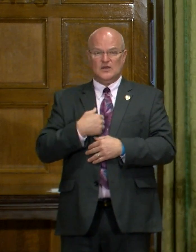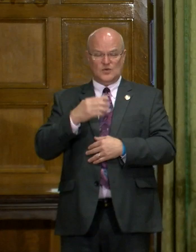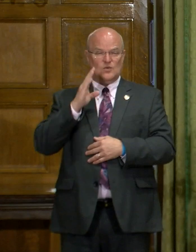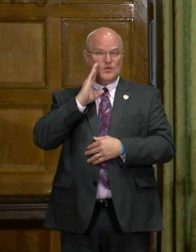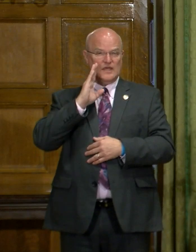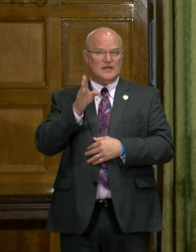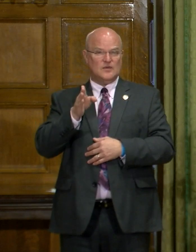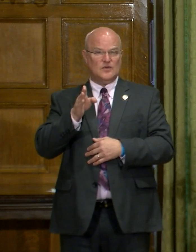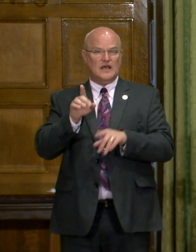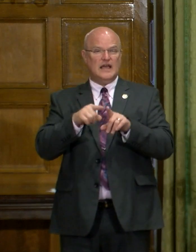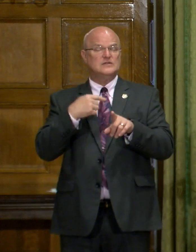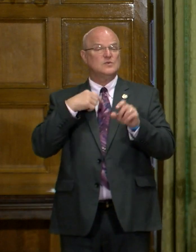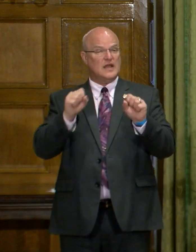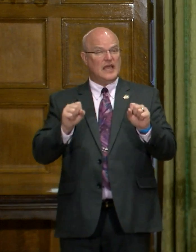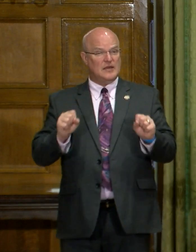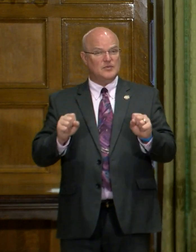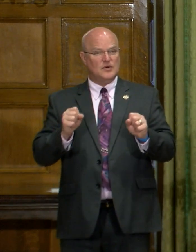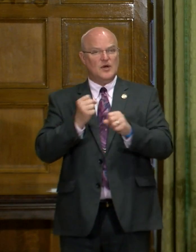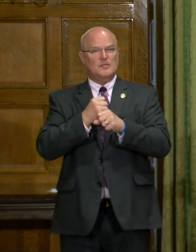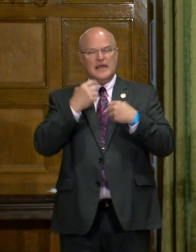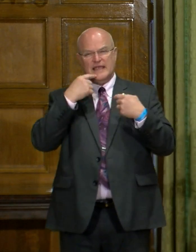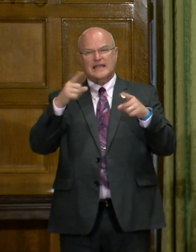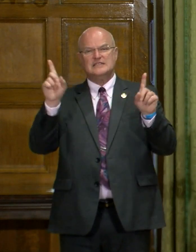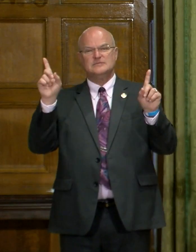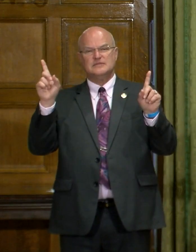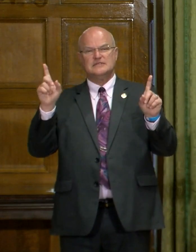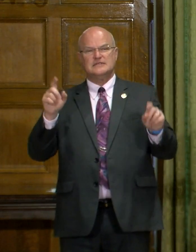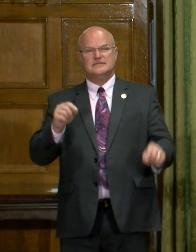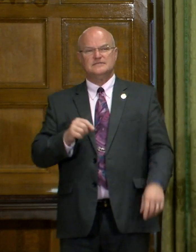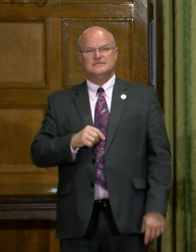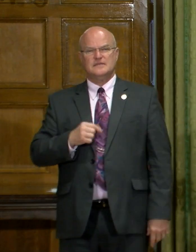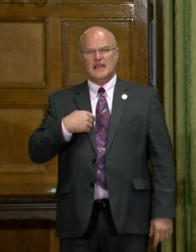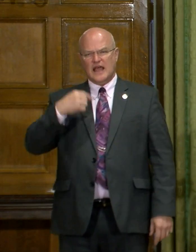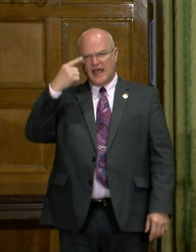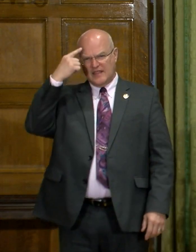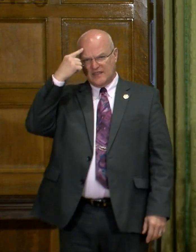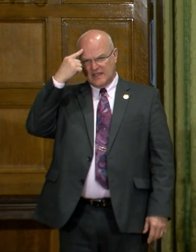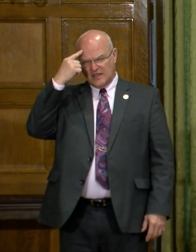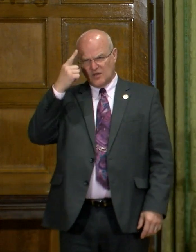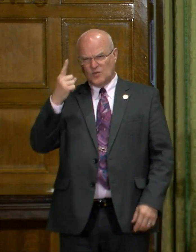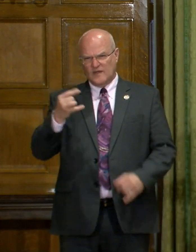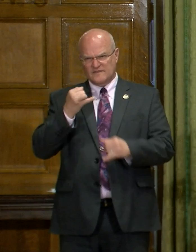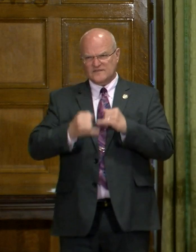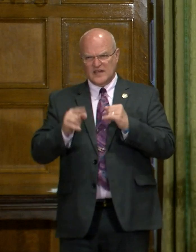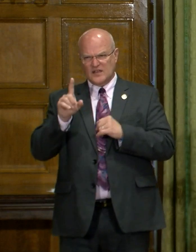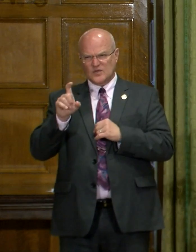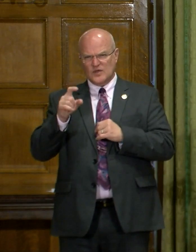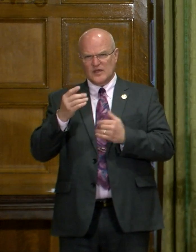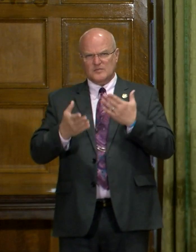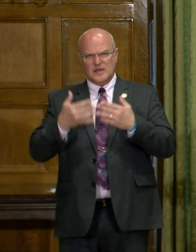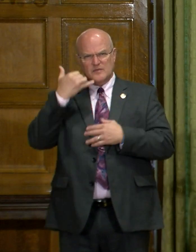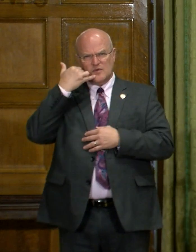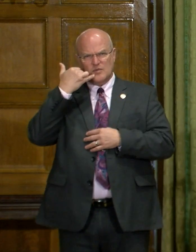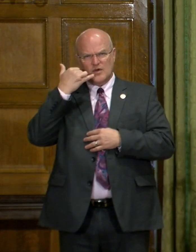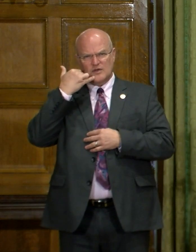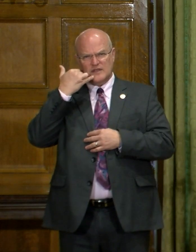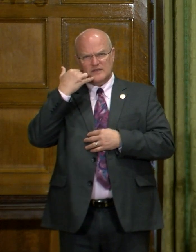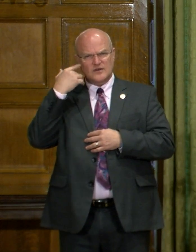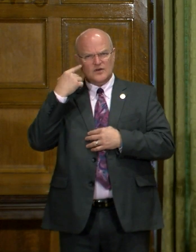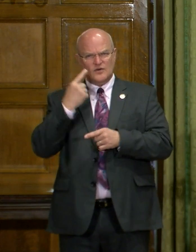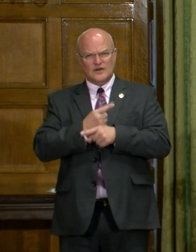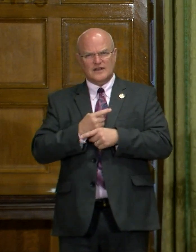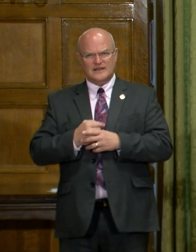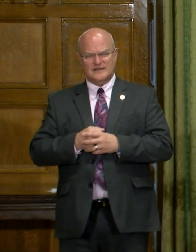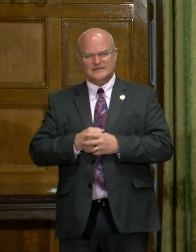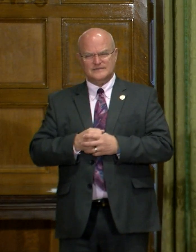will, as we are able, we will make announcements. And I think there was one final question, maybe remotely, if I heard it